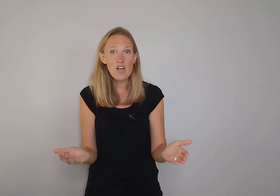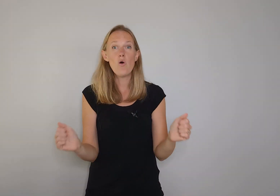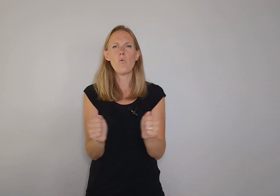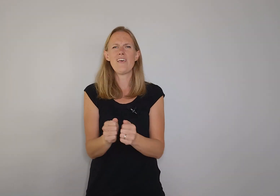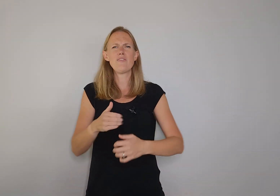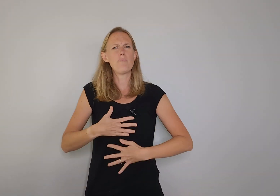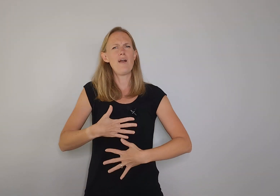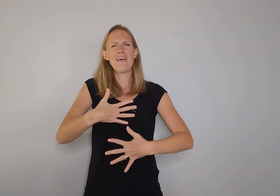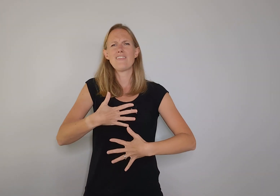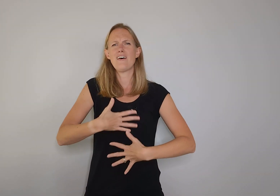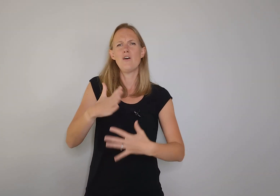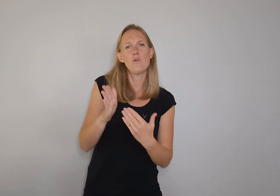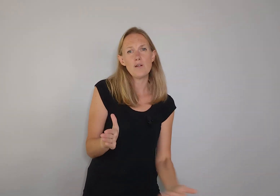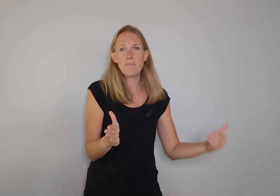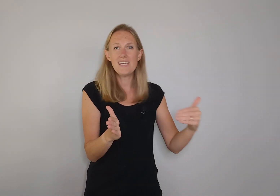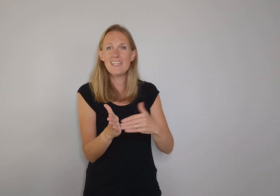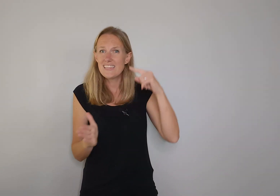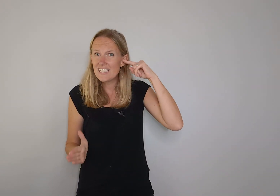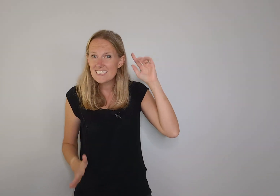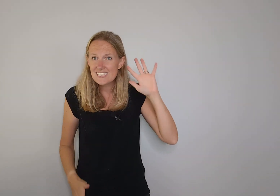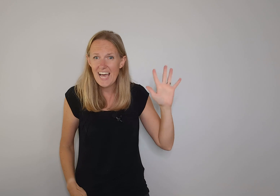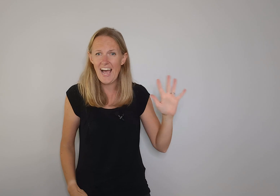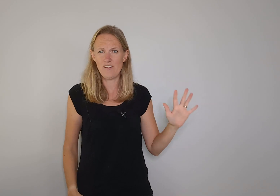everything with breath, repeat the sound.